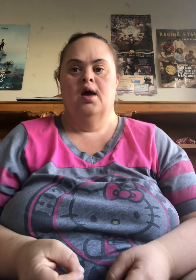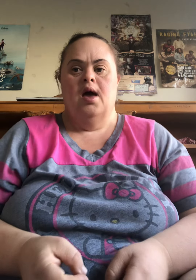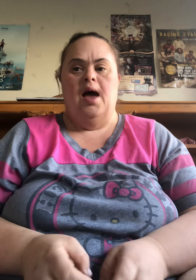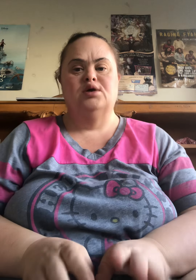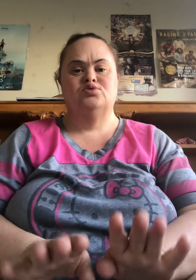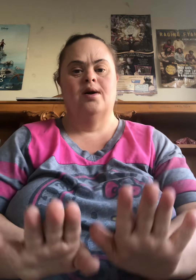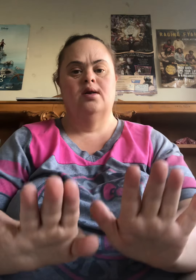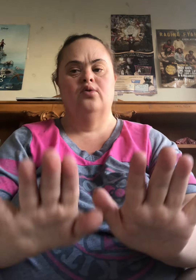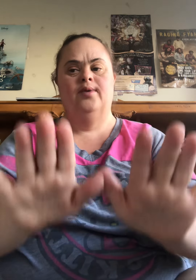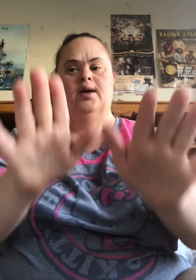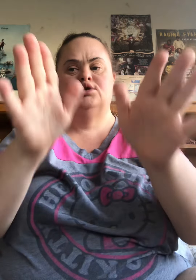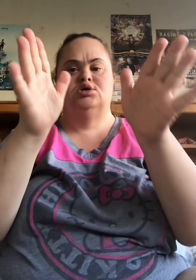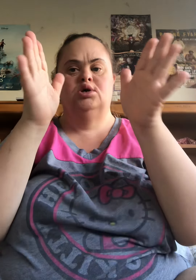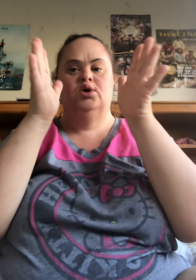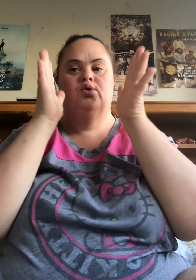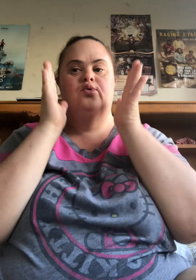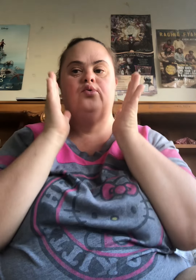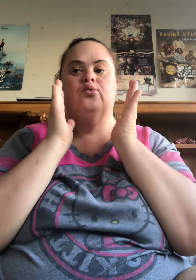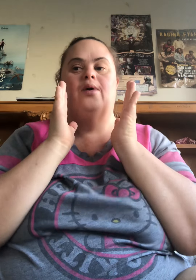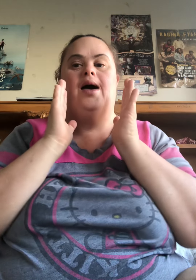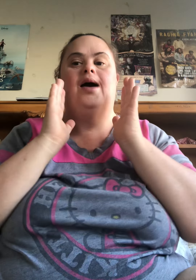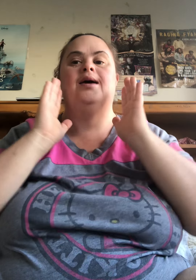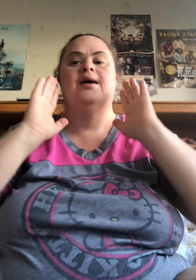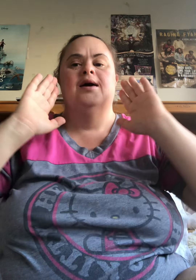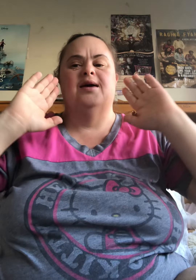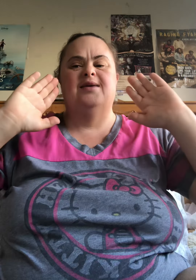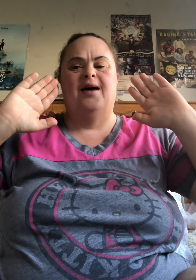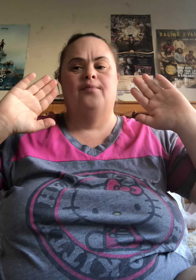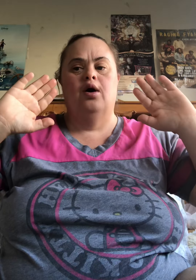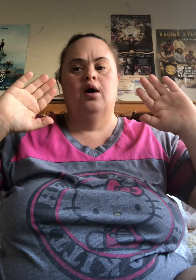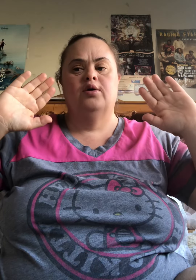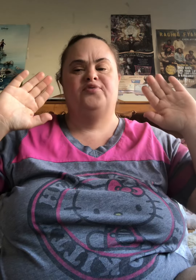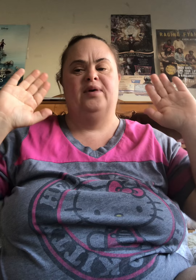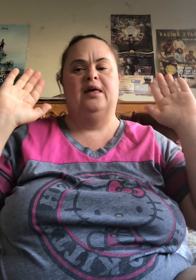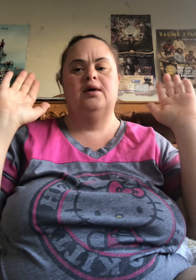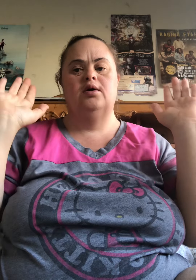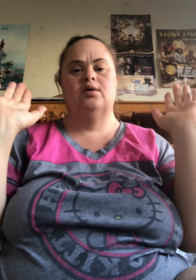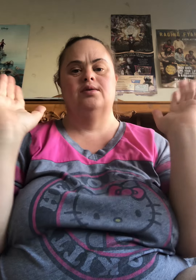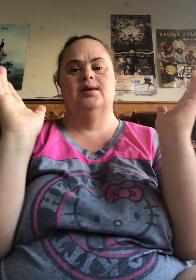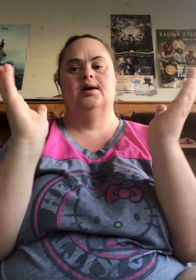I try to reach you, I can almost feel you, you're nearly